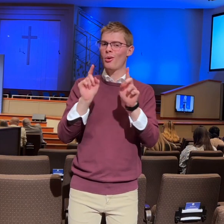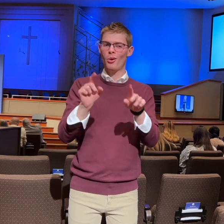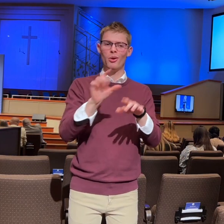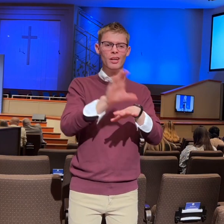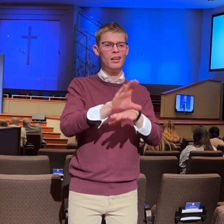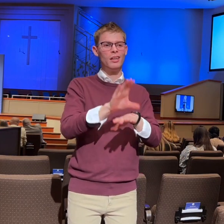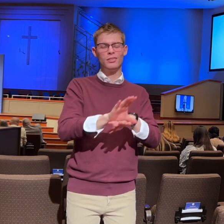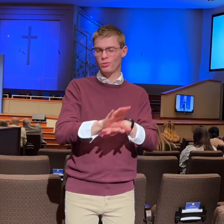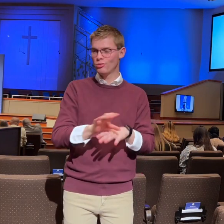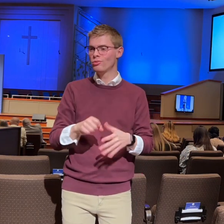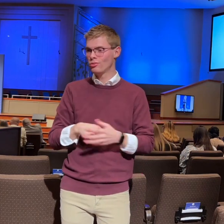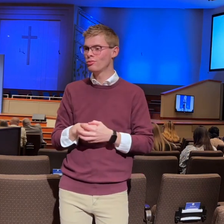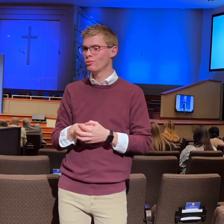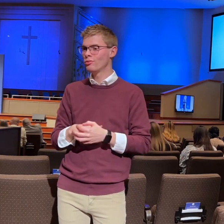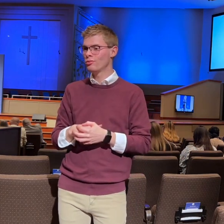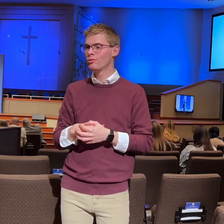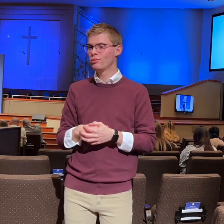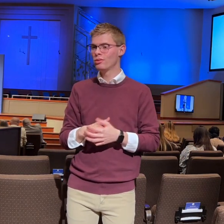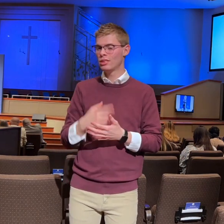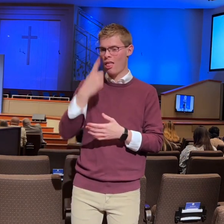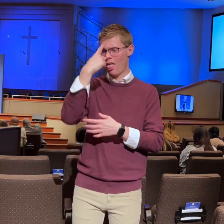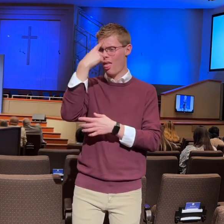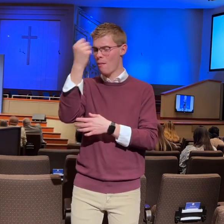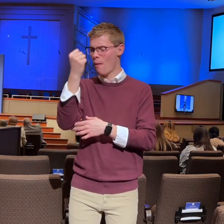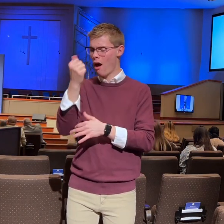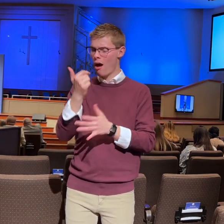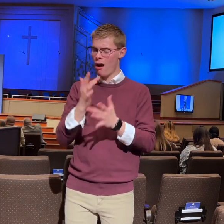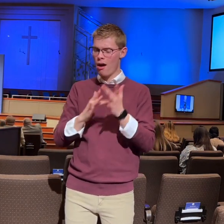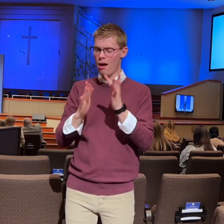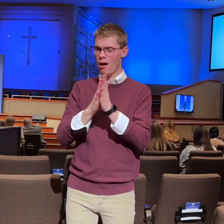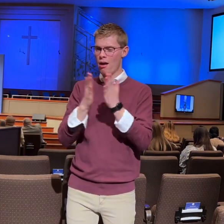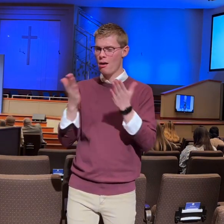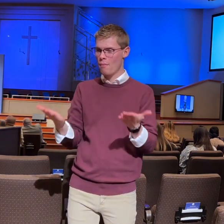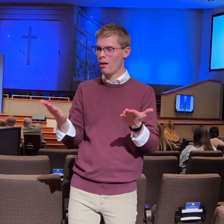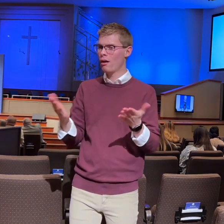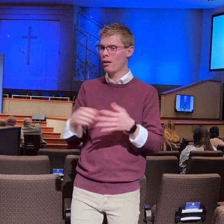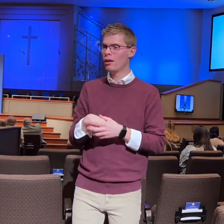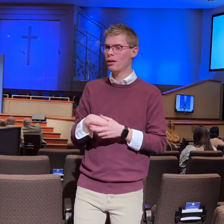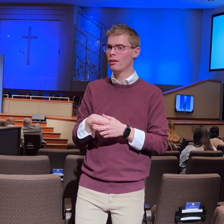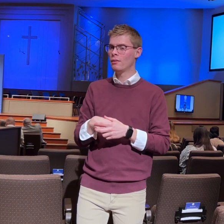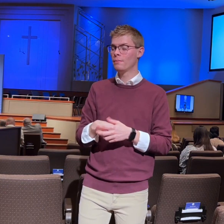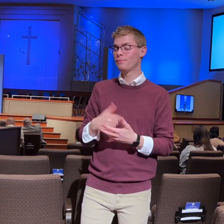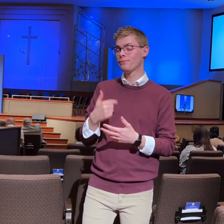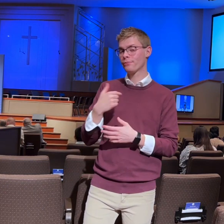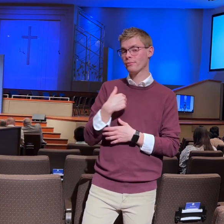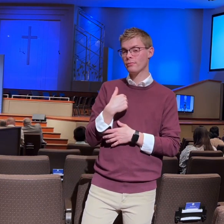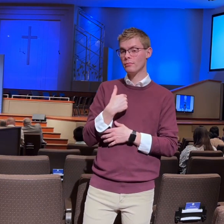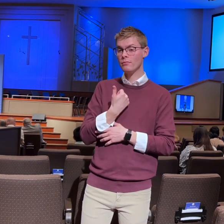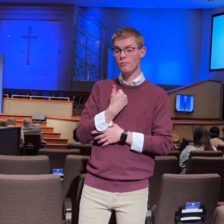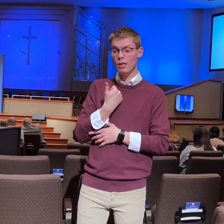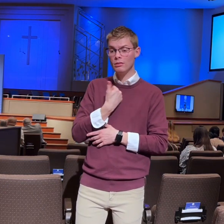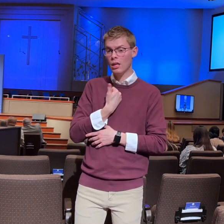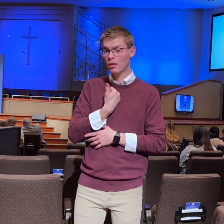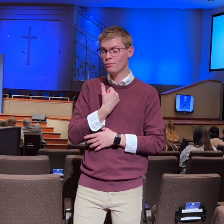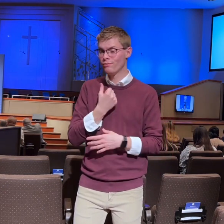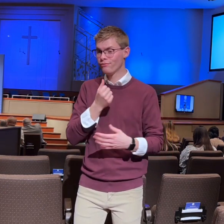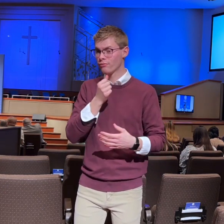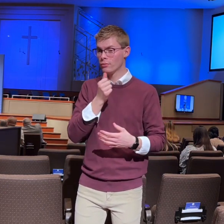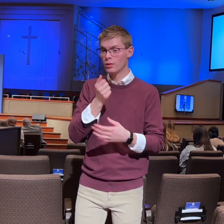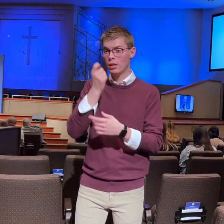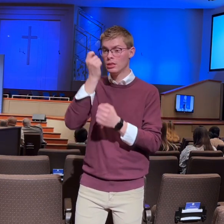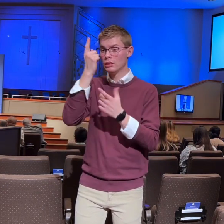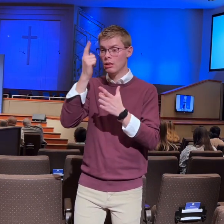the form of sound words. I don't understand all of the subtleties of apostasy. I've tried to share some tonight.